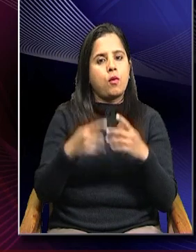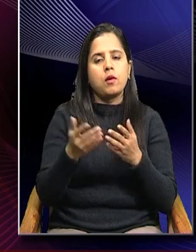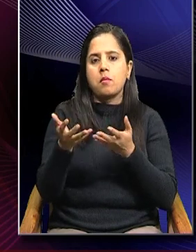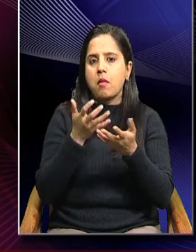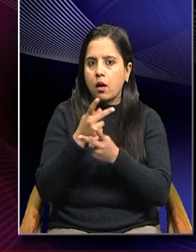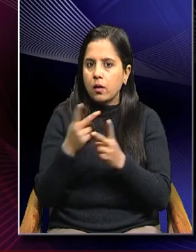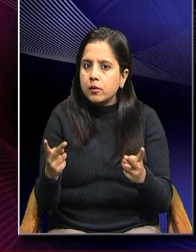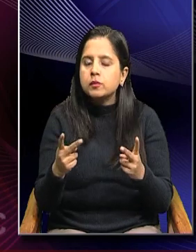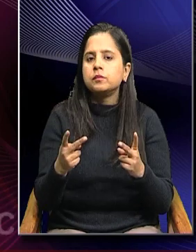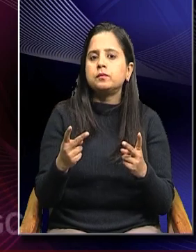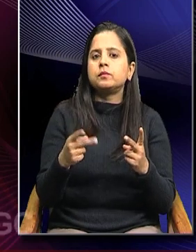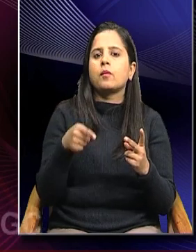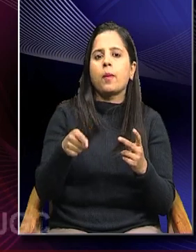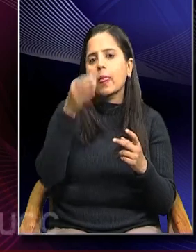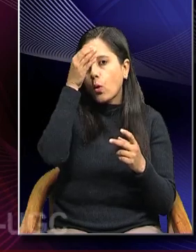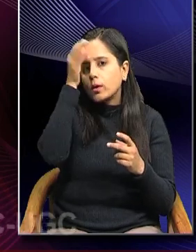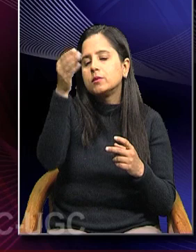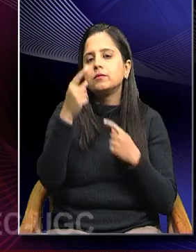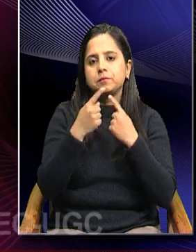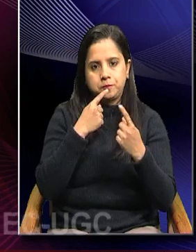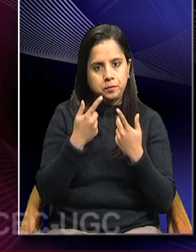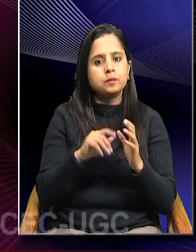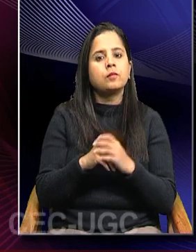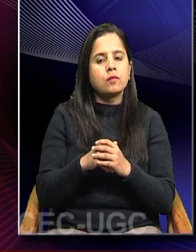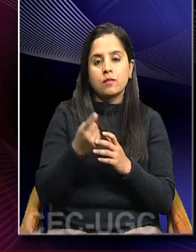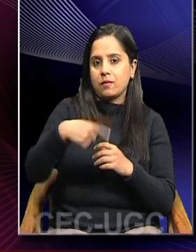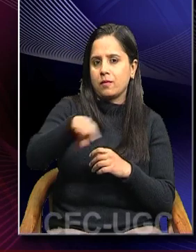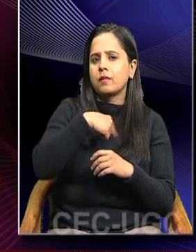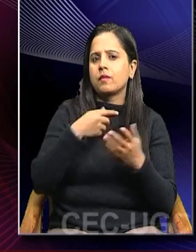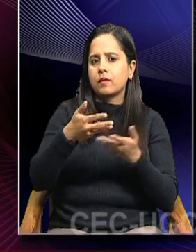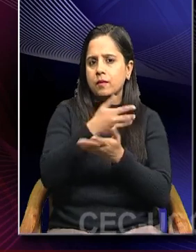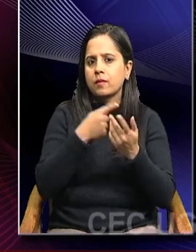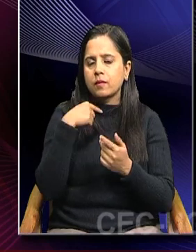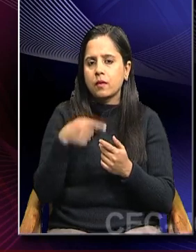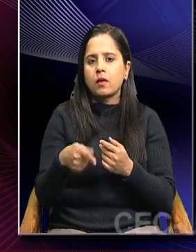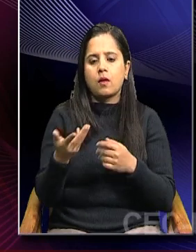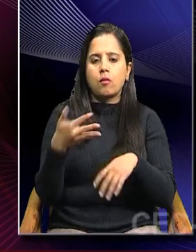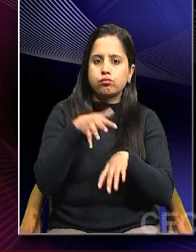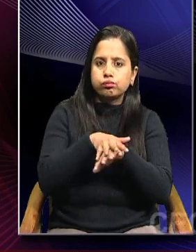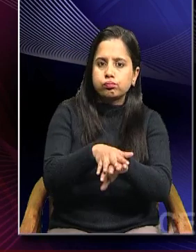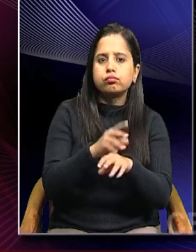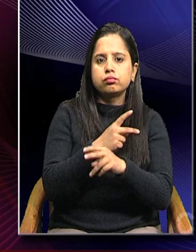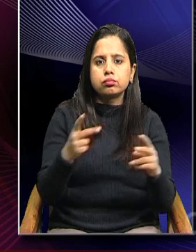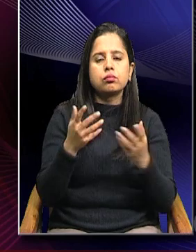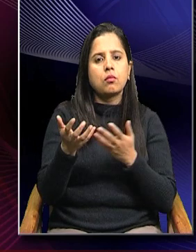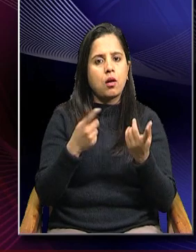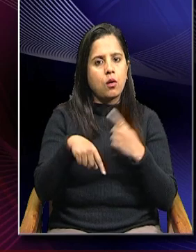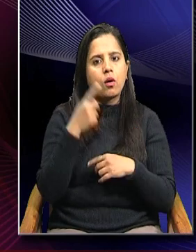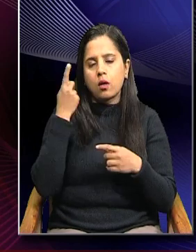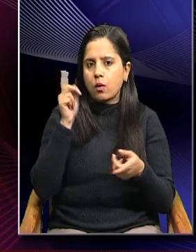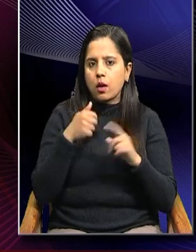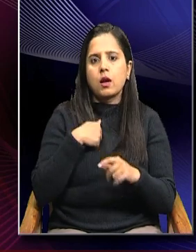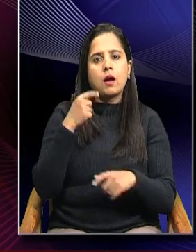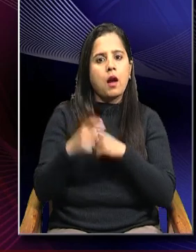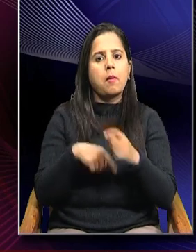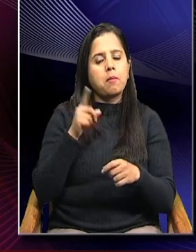marketing concept, and we were discussing about the integrated marketing, that the strategies of our company must